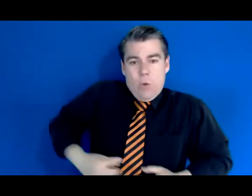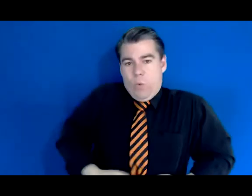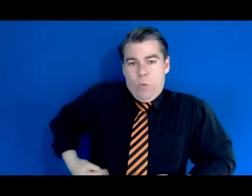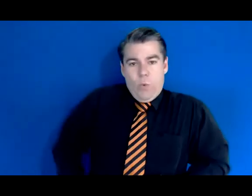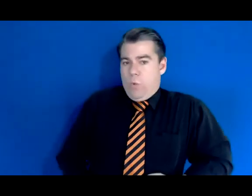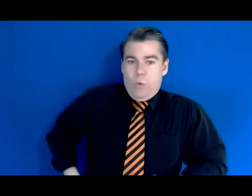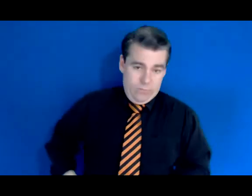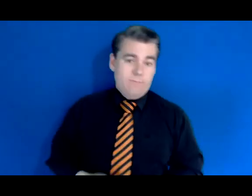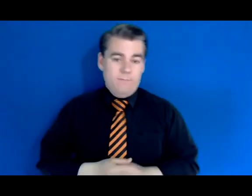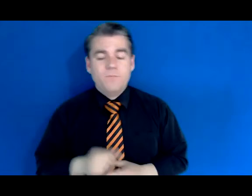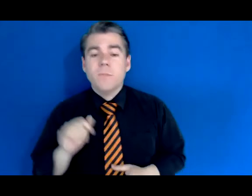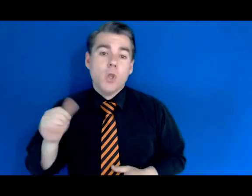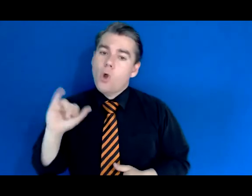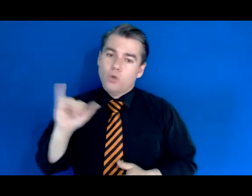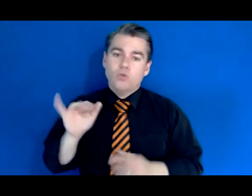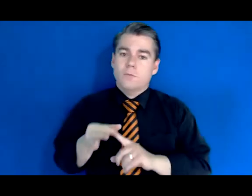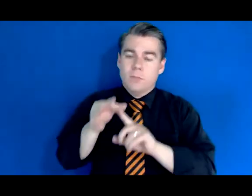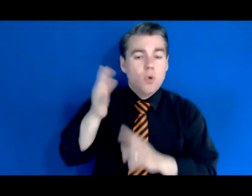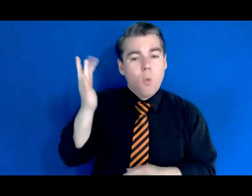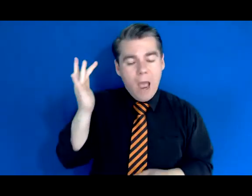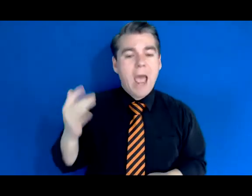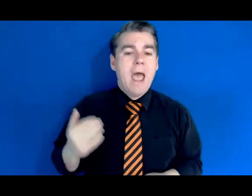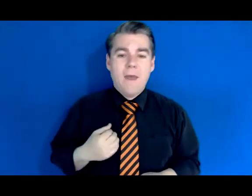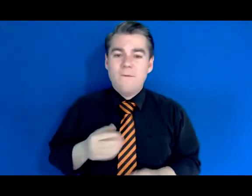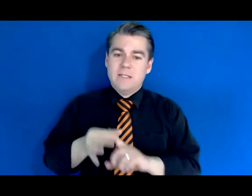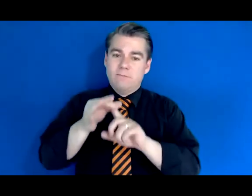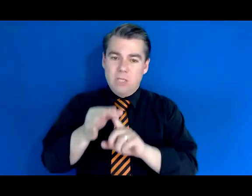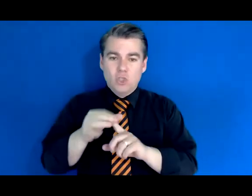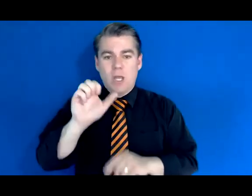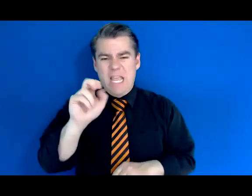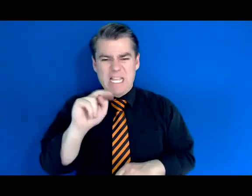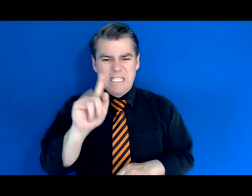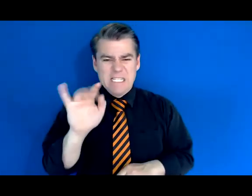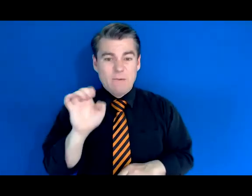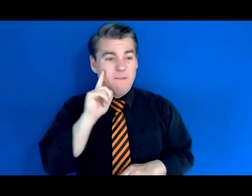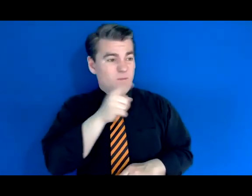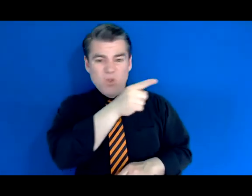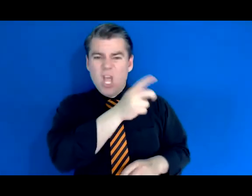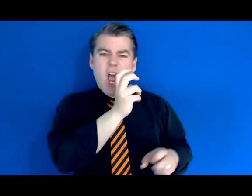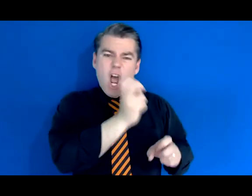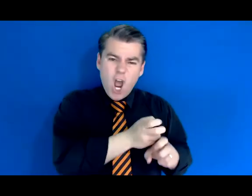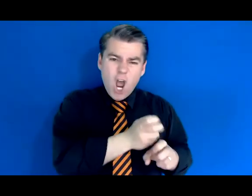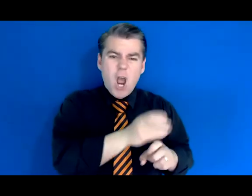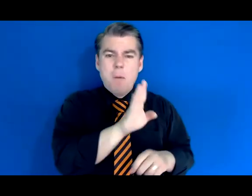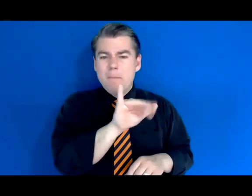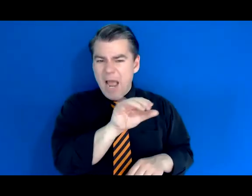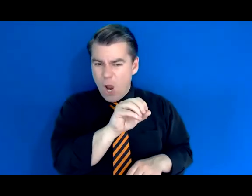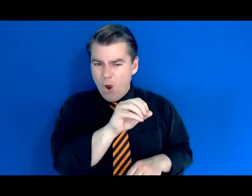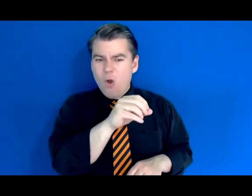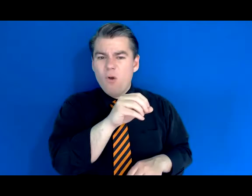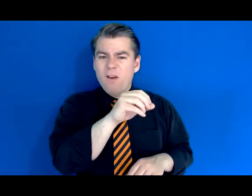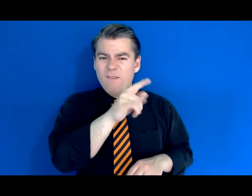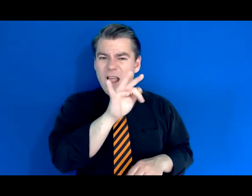special because it has special enzymes to eat the hard biofilm off the outside of